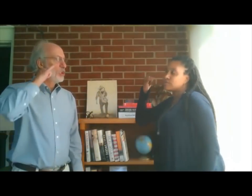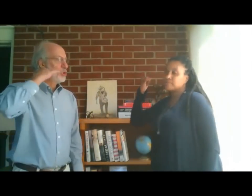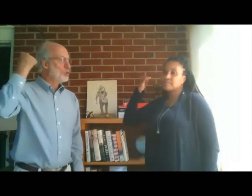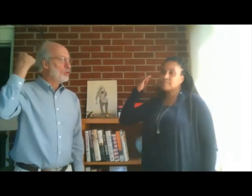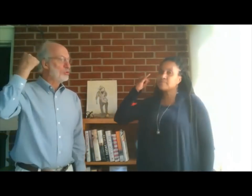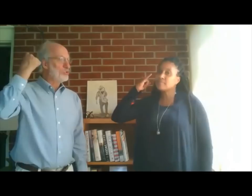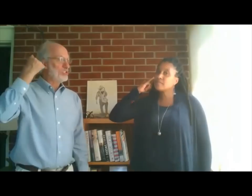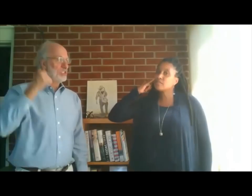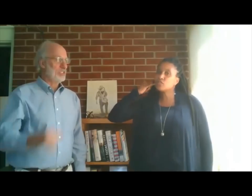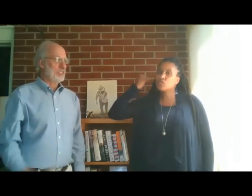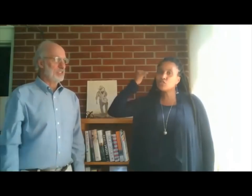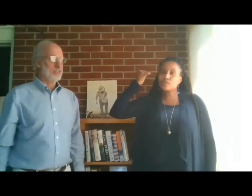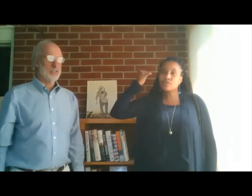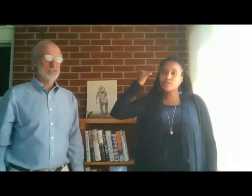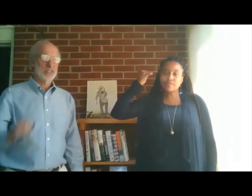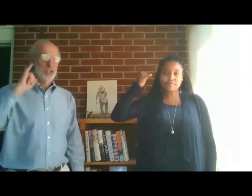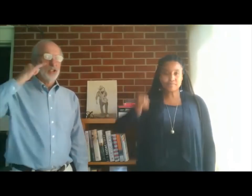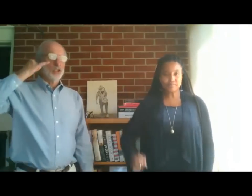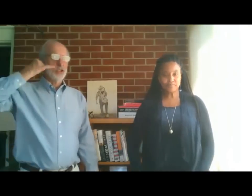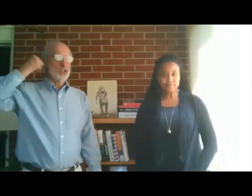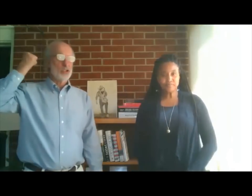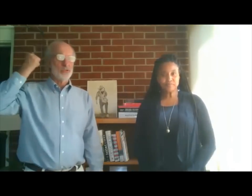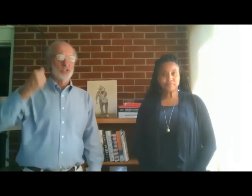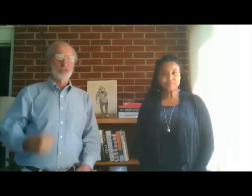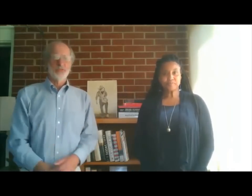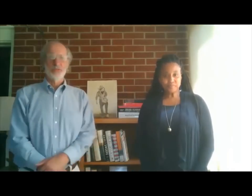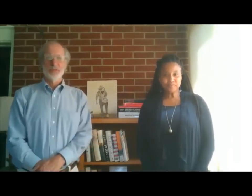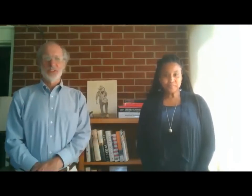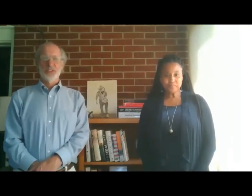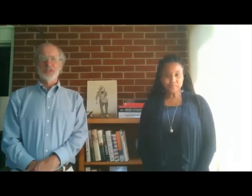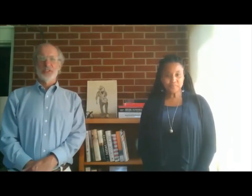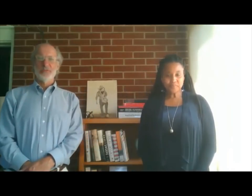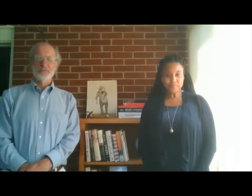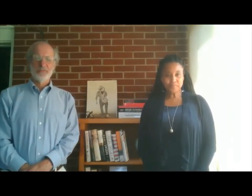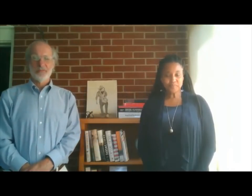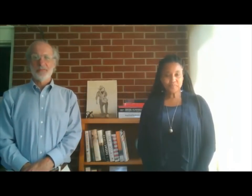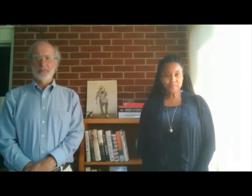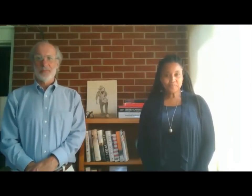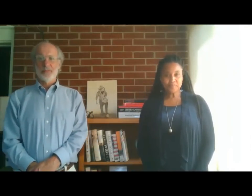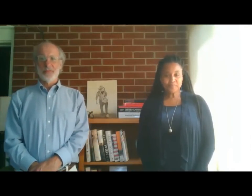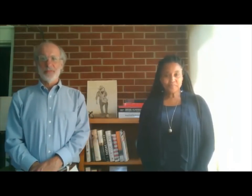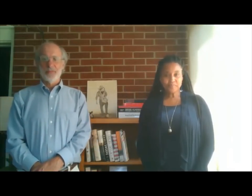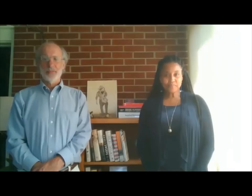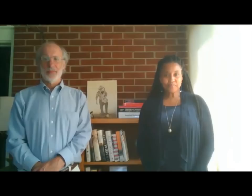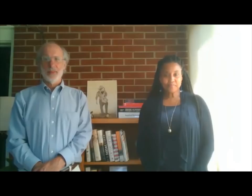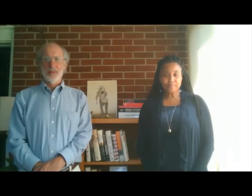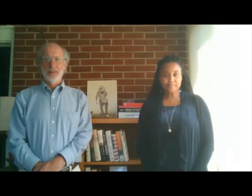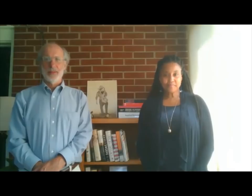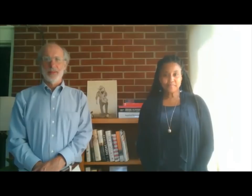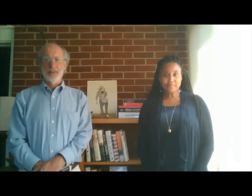Juice. Juice. Juice. Juice. Your turn.